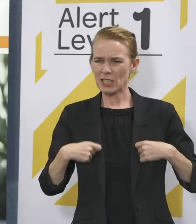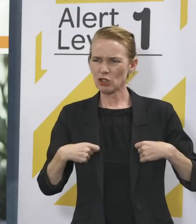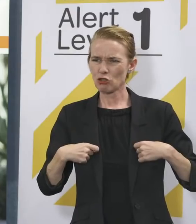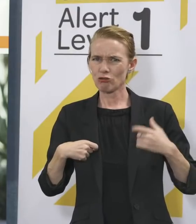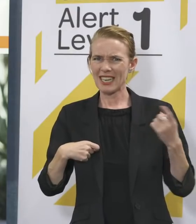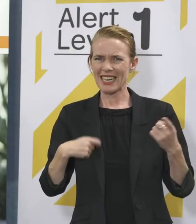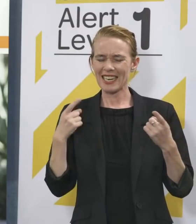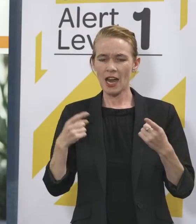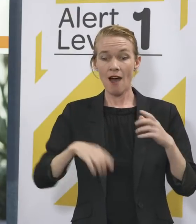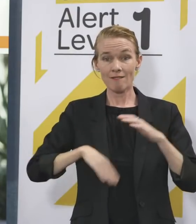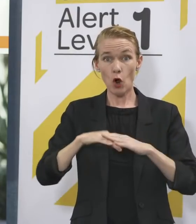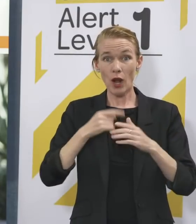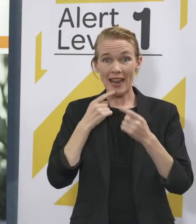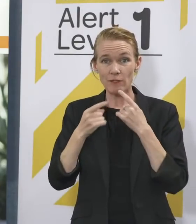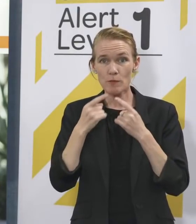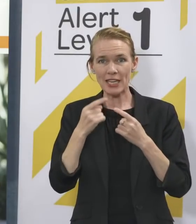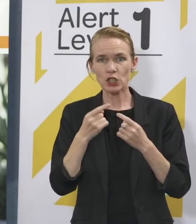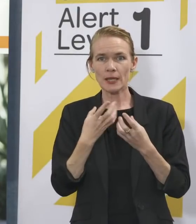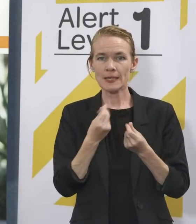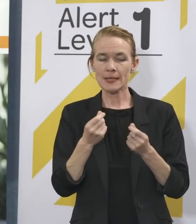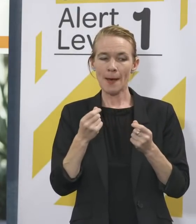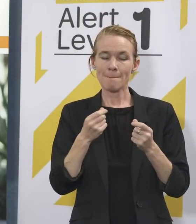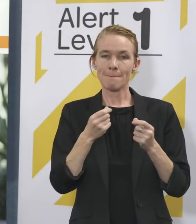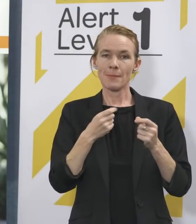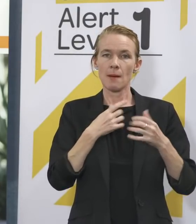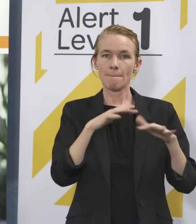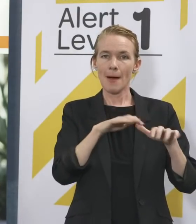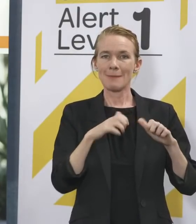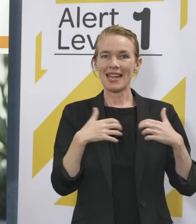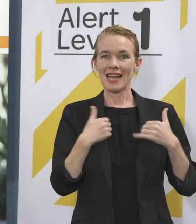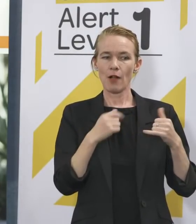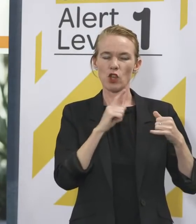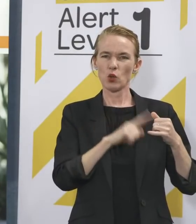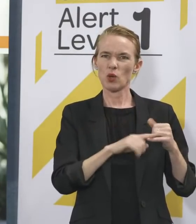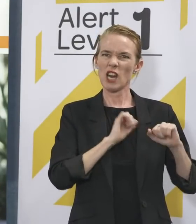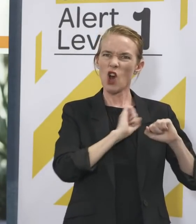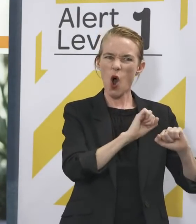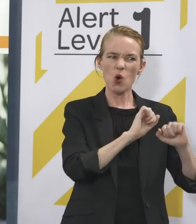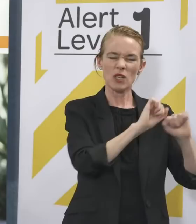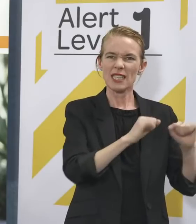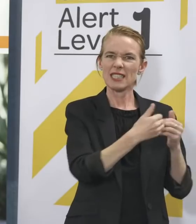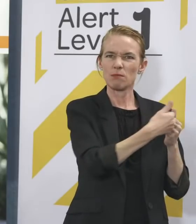remain to be the case? No, that's not the case anymore. Remembering that the